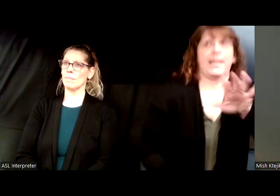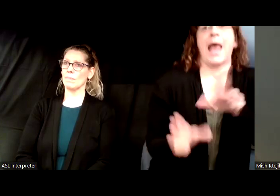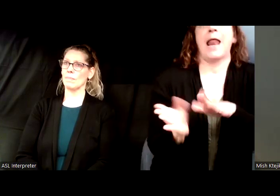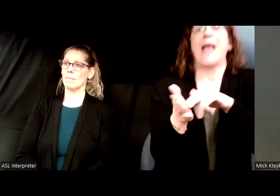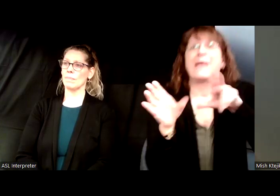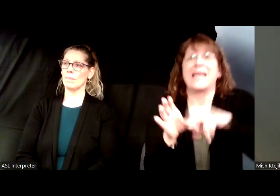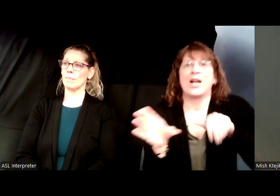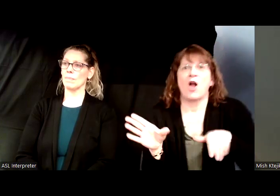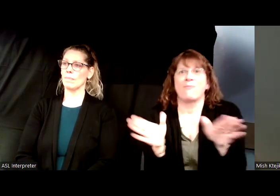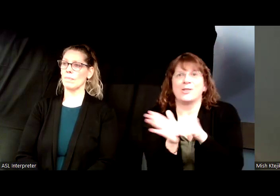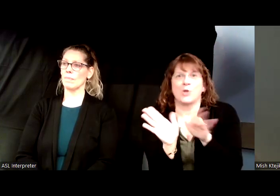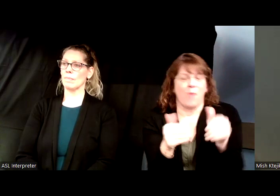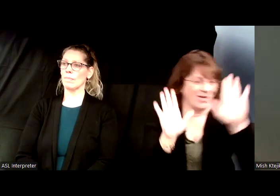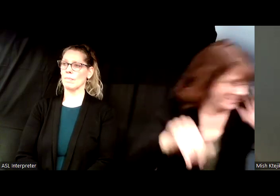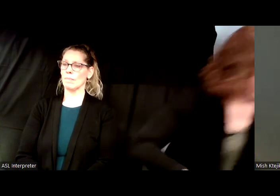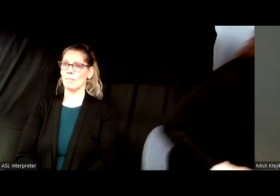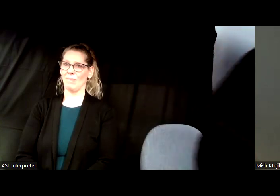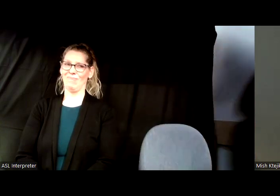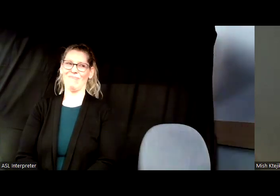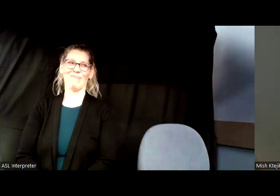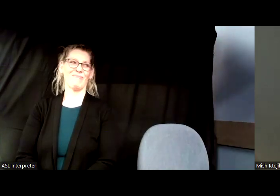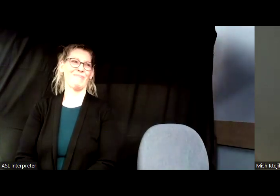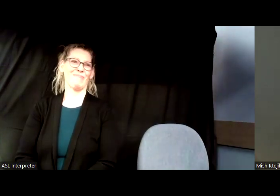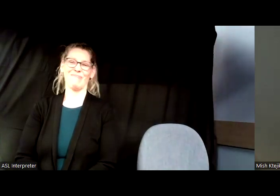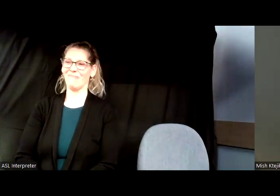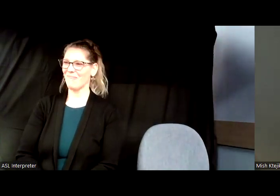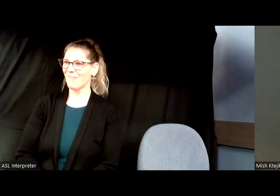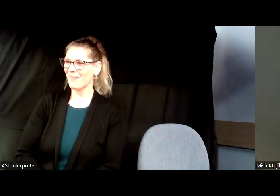interpreting. requirements. So I'm gonna get myself on.